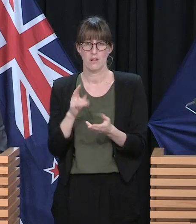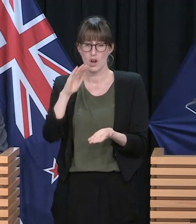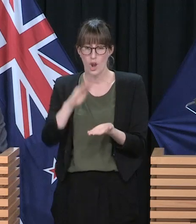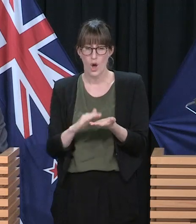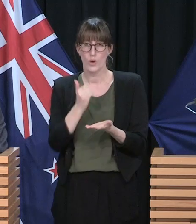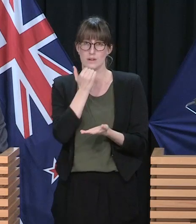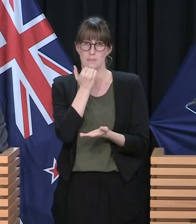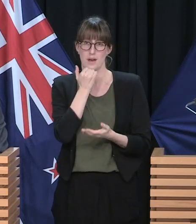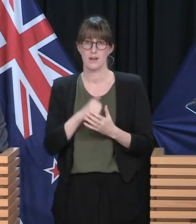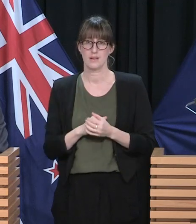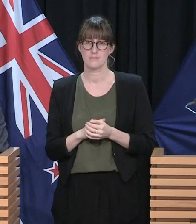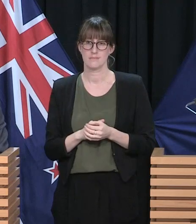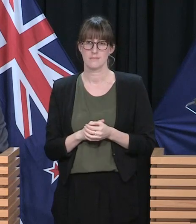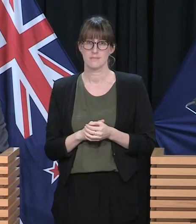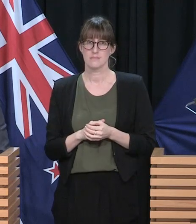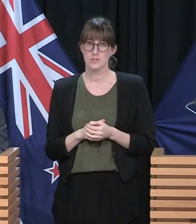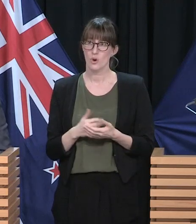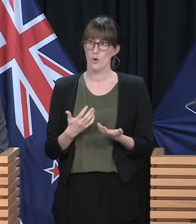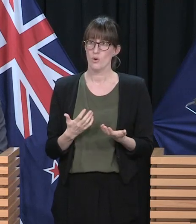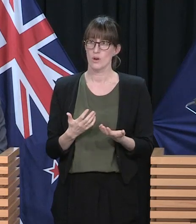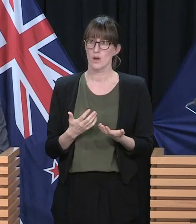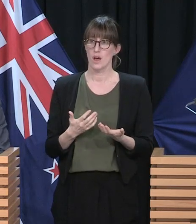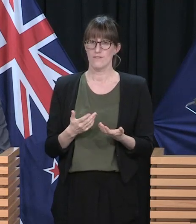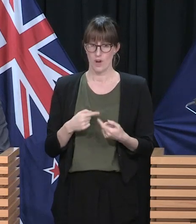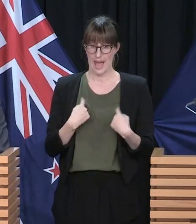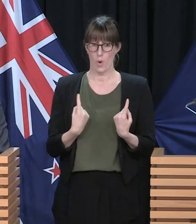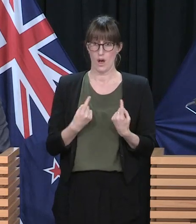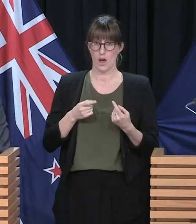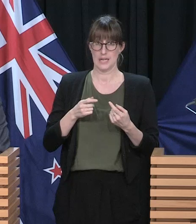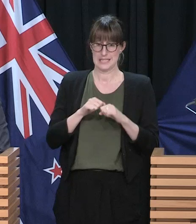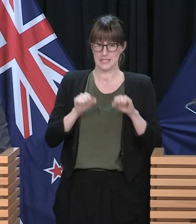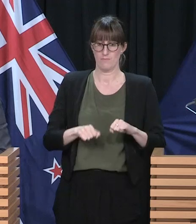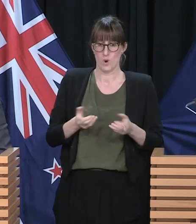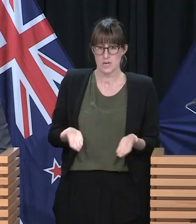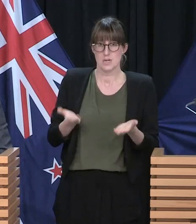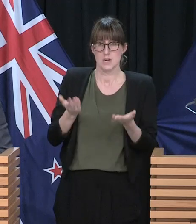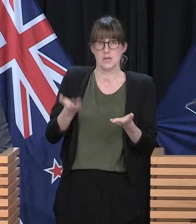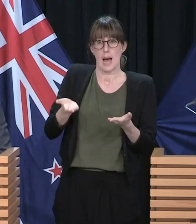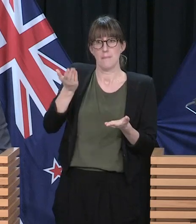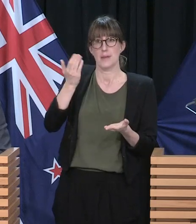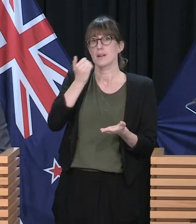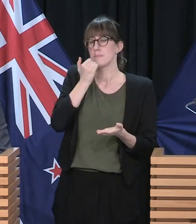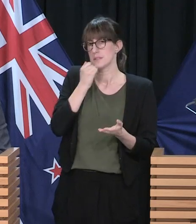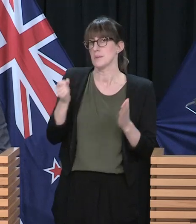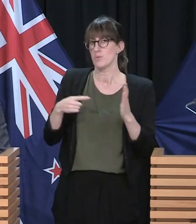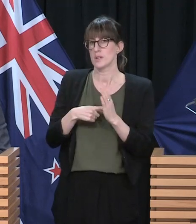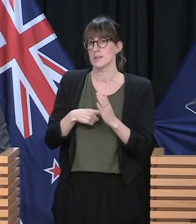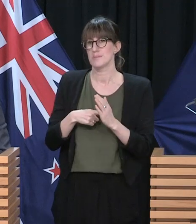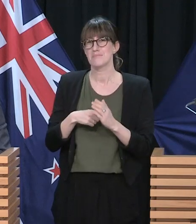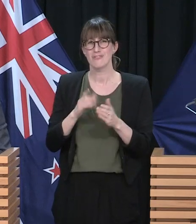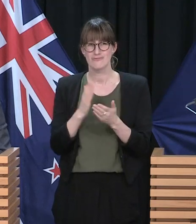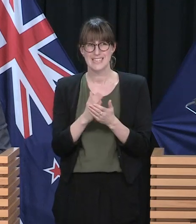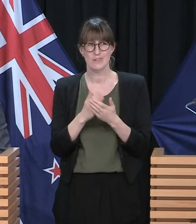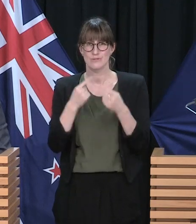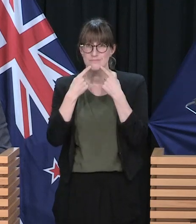that the measures that are being put in place now to get those numbers back up again are very important. But a really important message to stress again